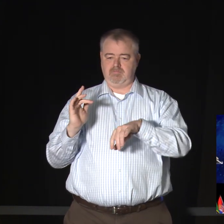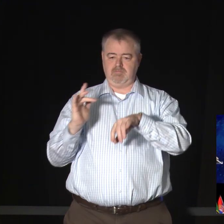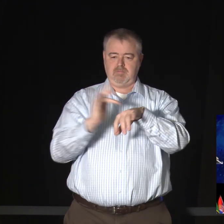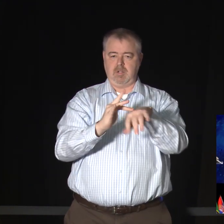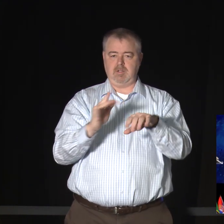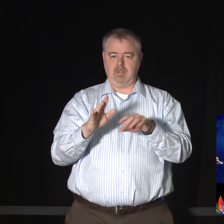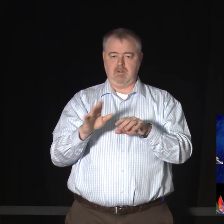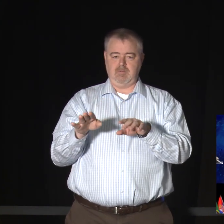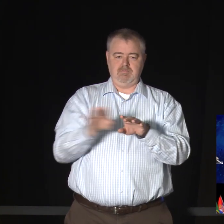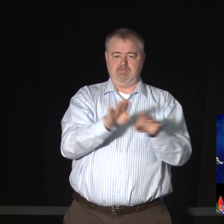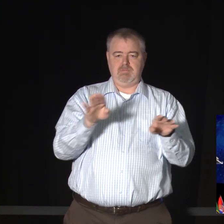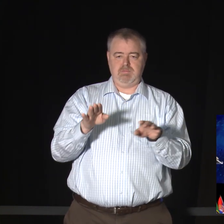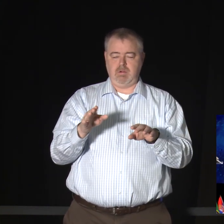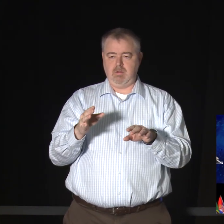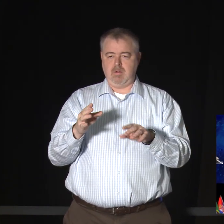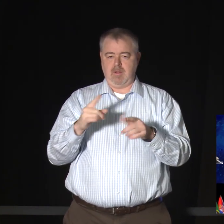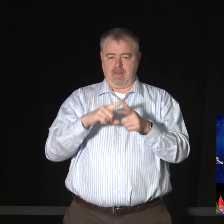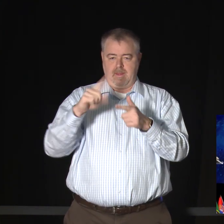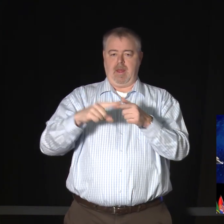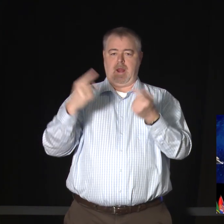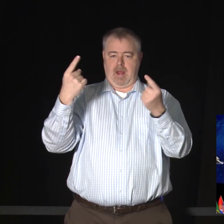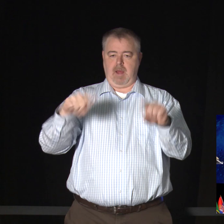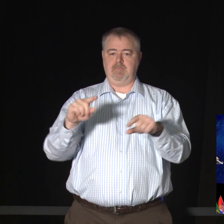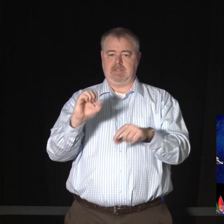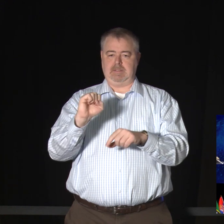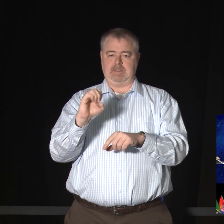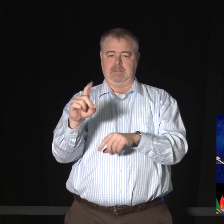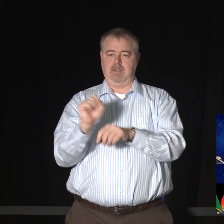gets bumped and then a seed springs.